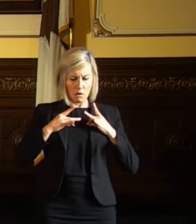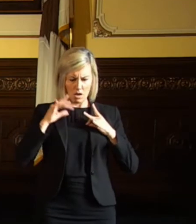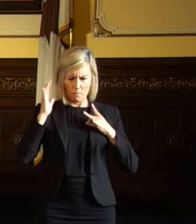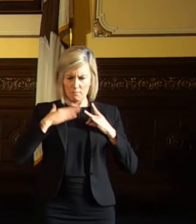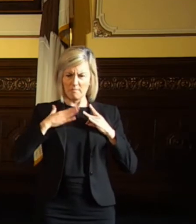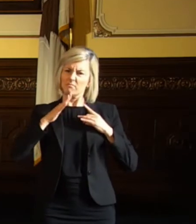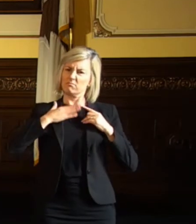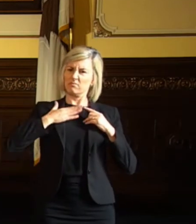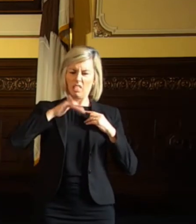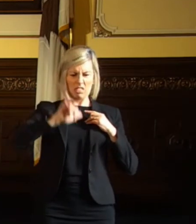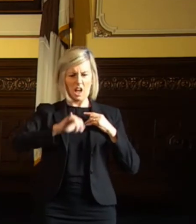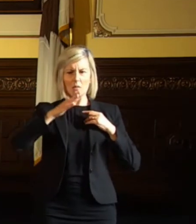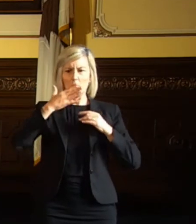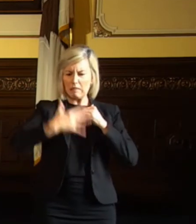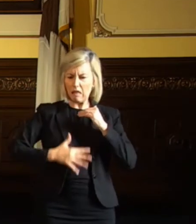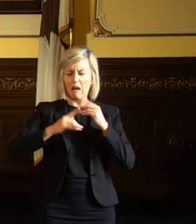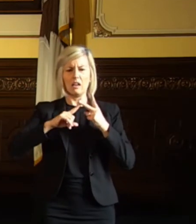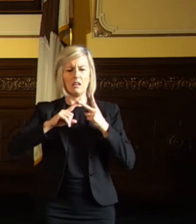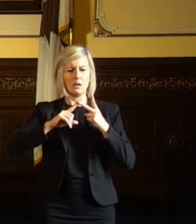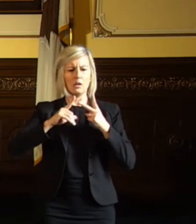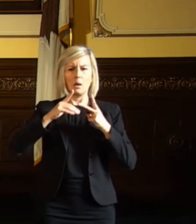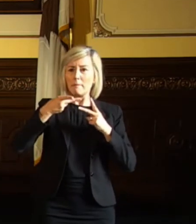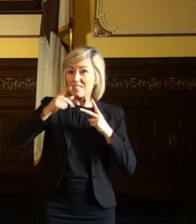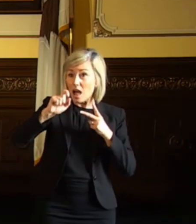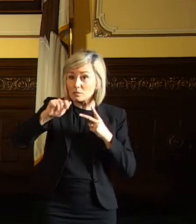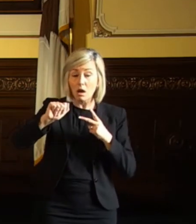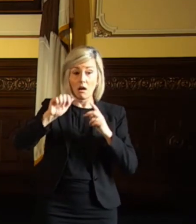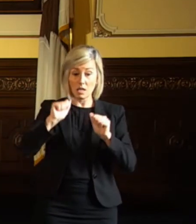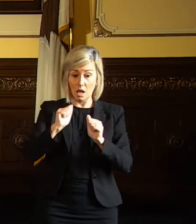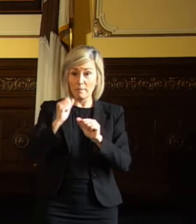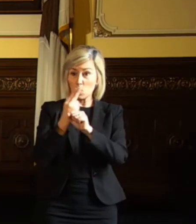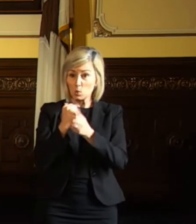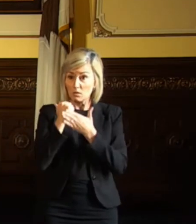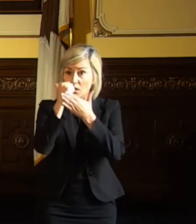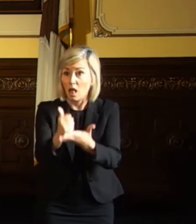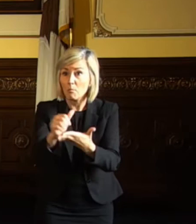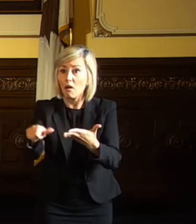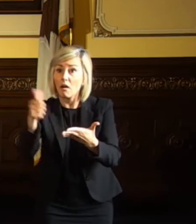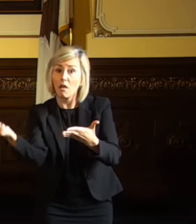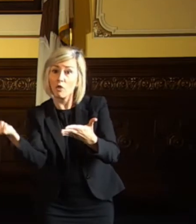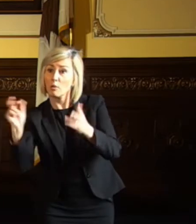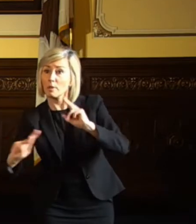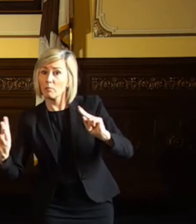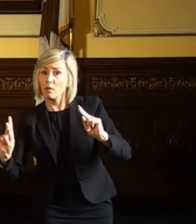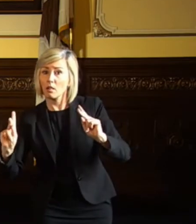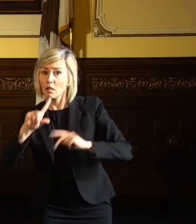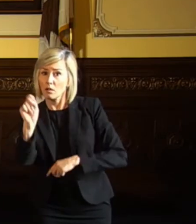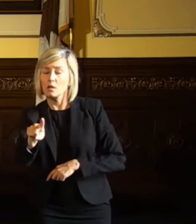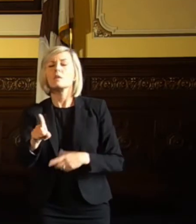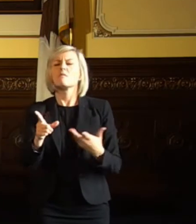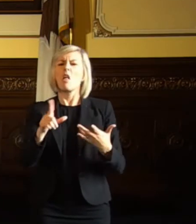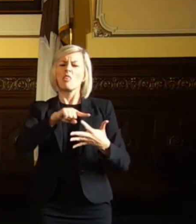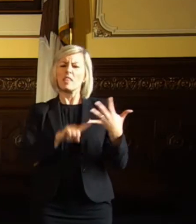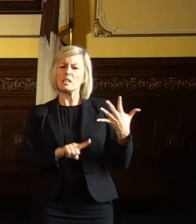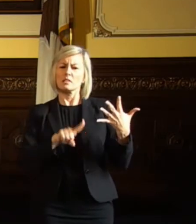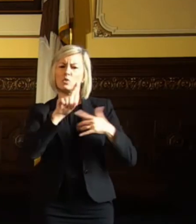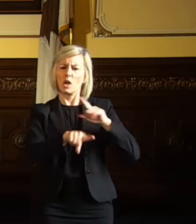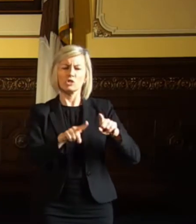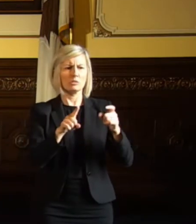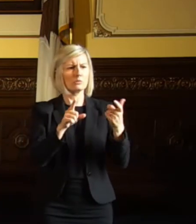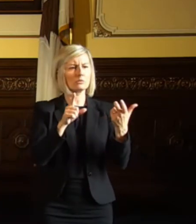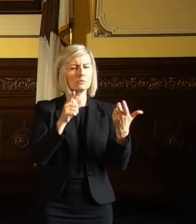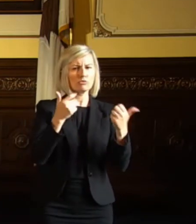blood, can that actually be used as treatment for others? We are still learning the answers to these questions and many, many